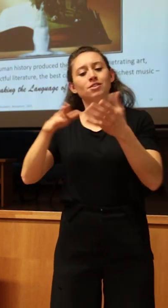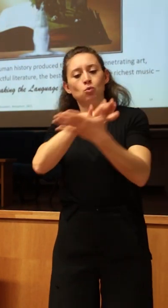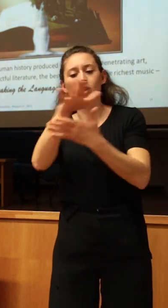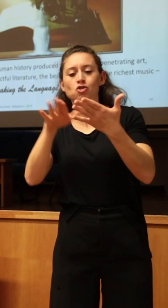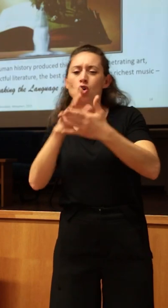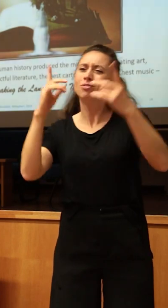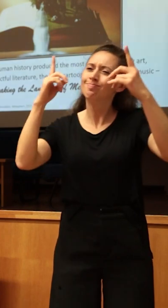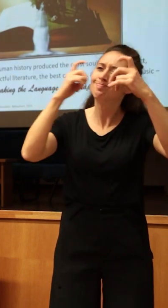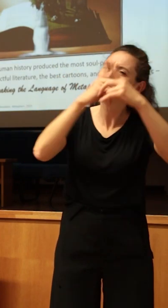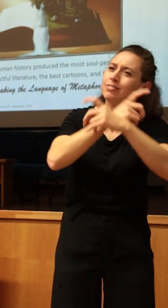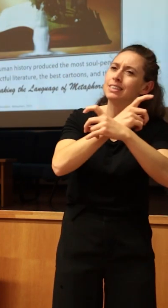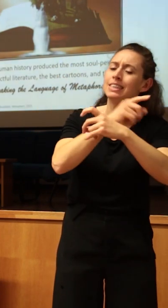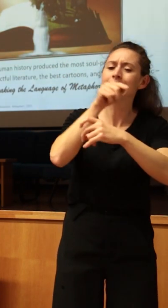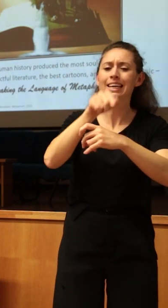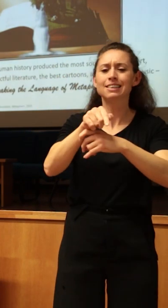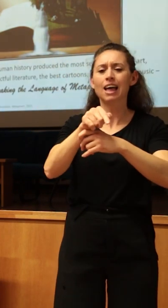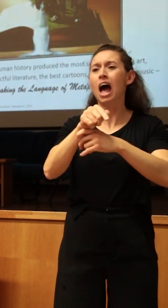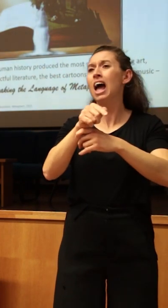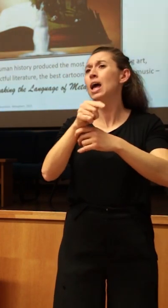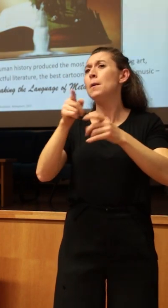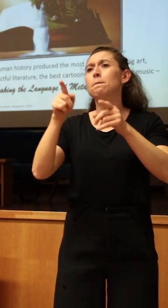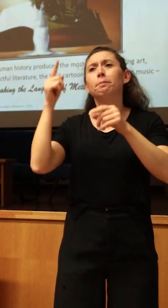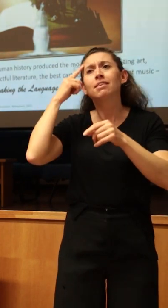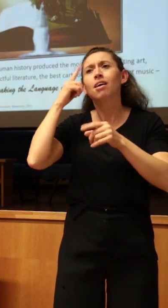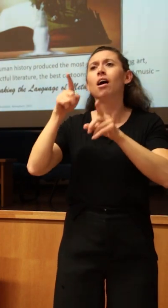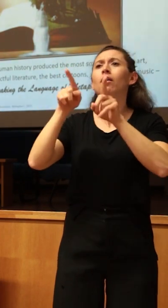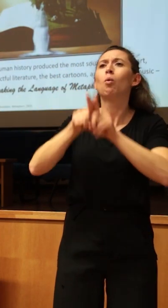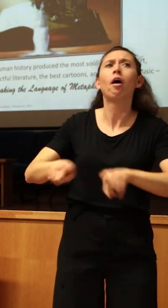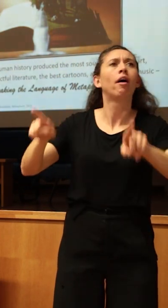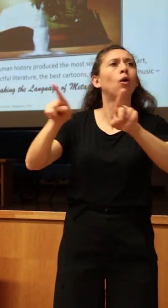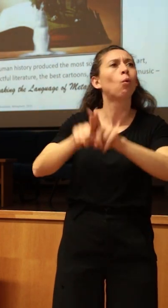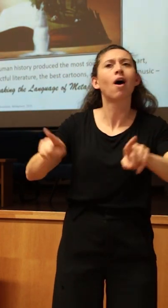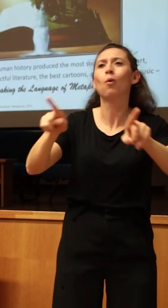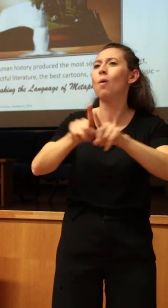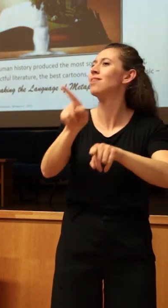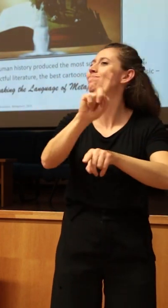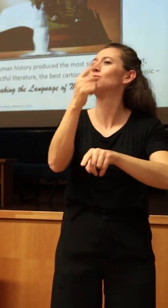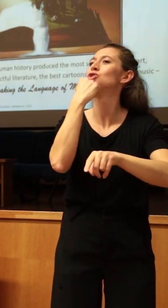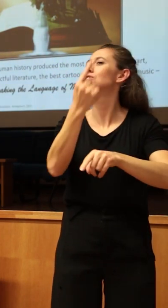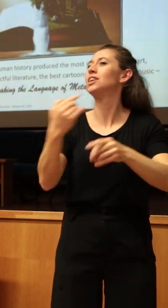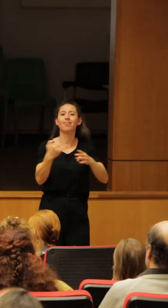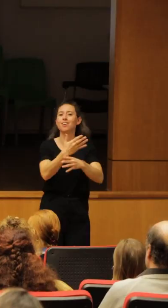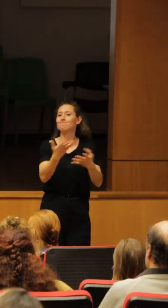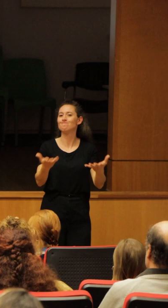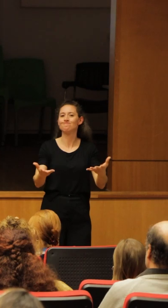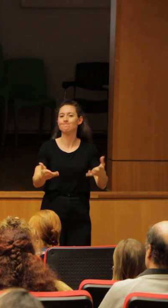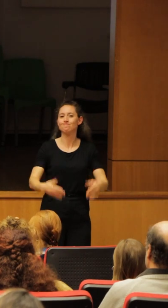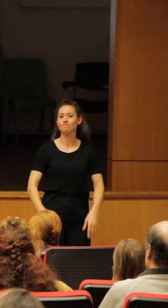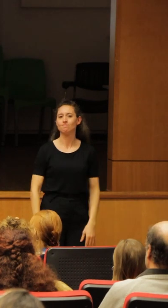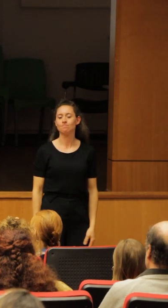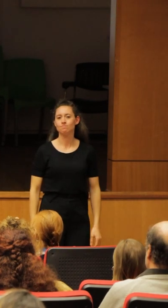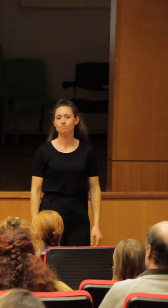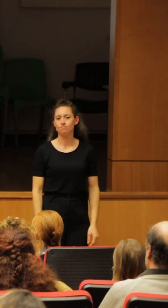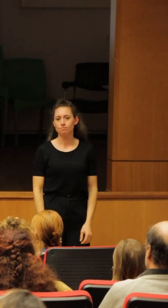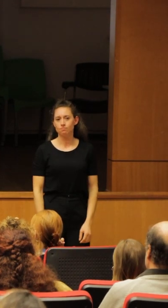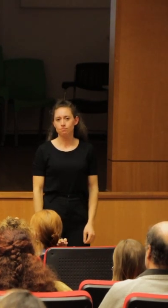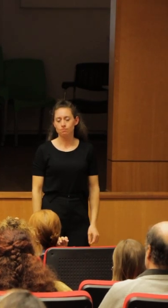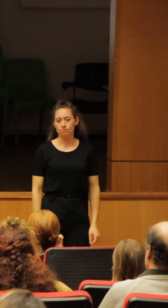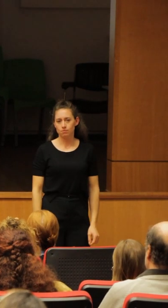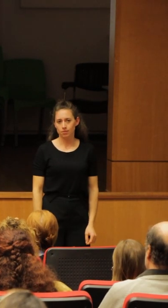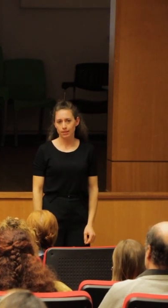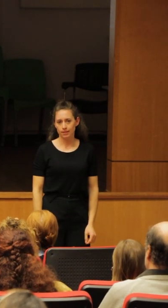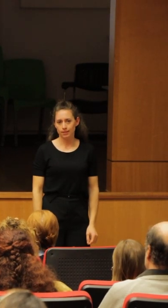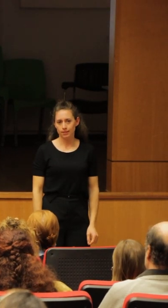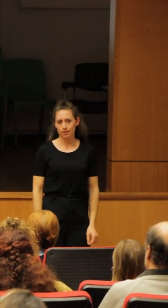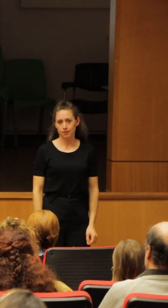el pensamiento lineal, las soluciones lógicas, nos fallan, ya no nos sirven más. When common logic does not give us